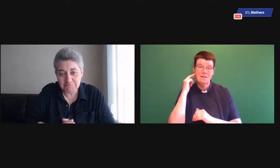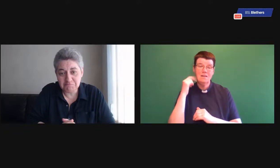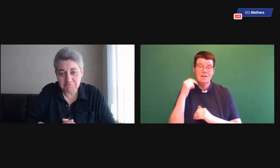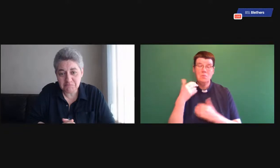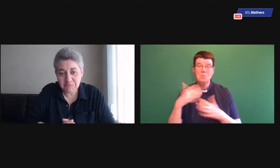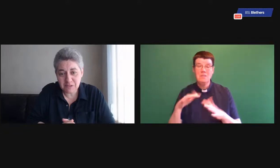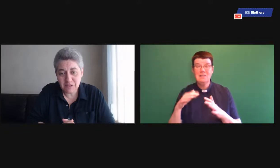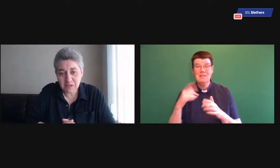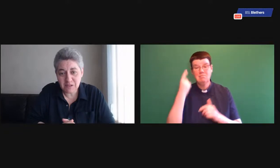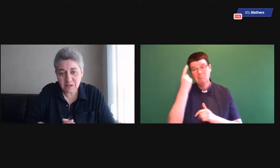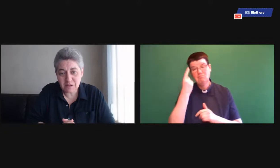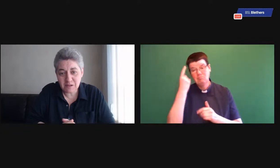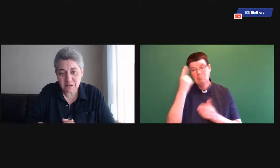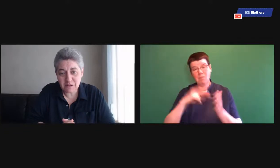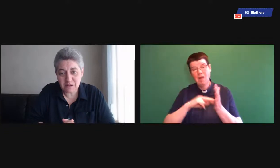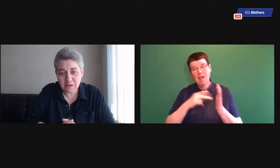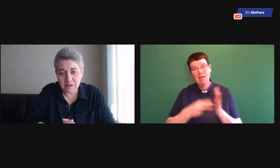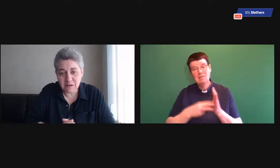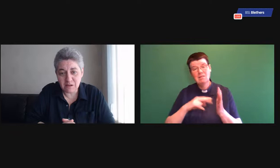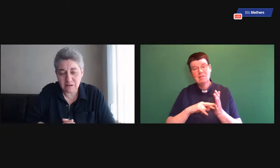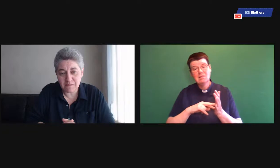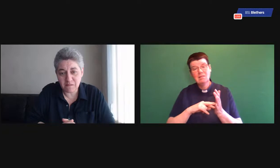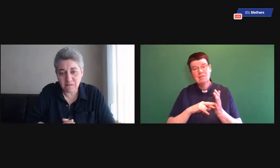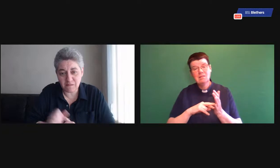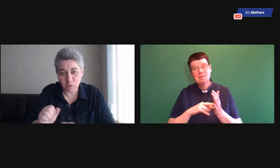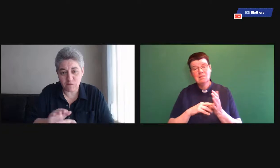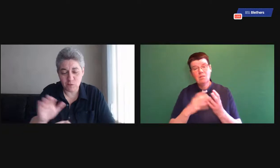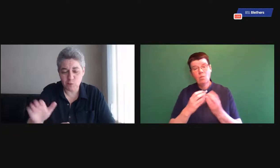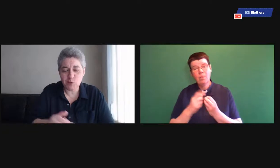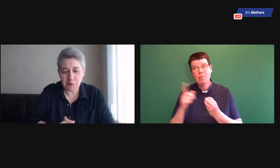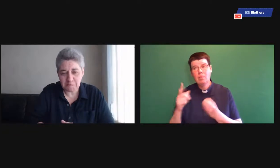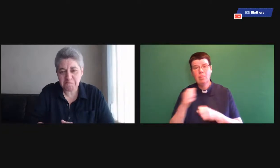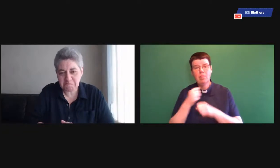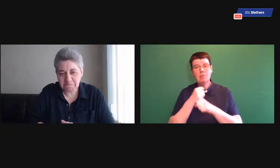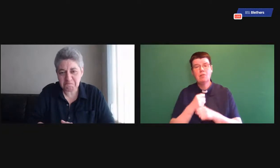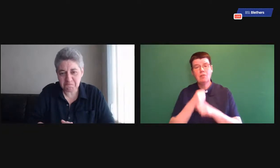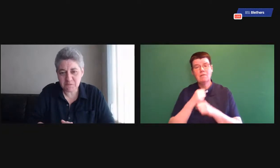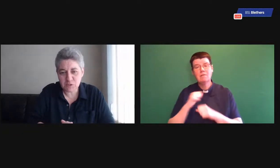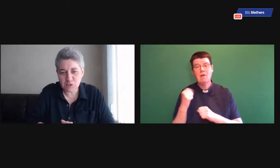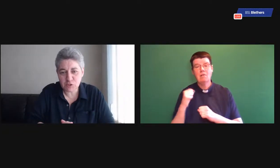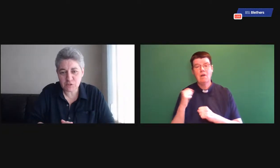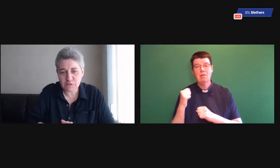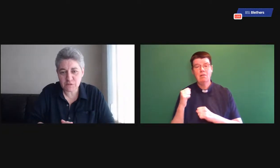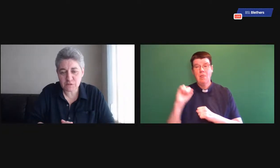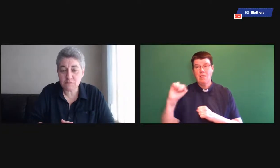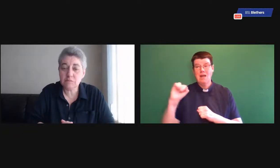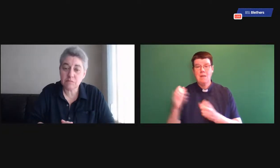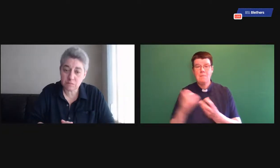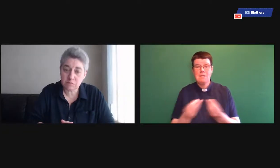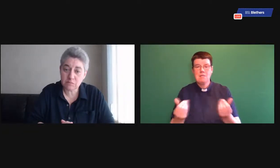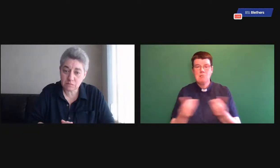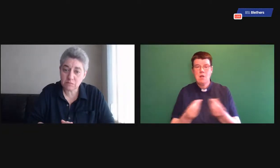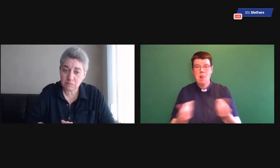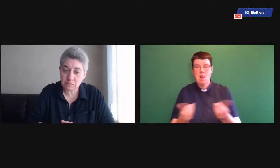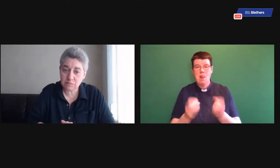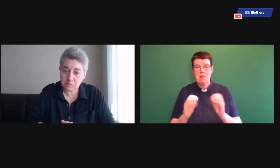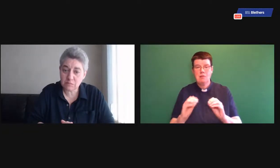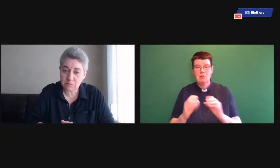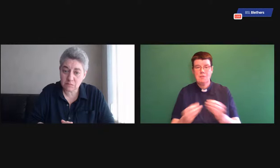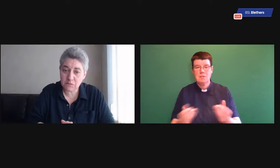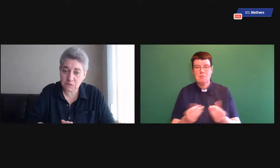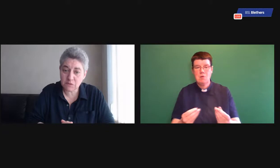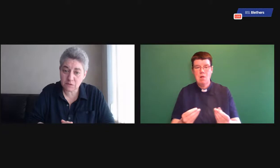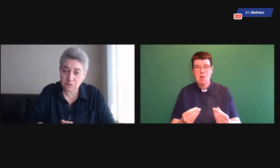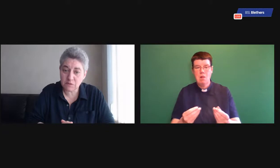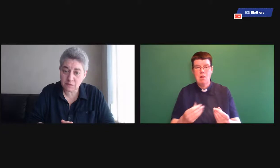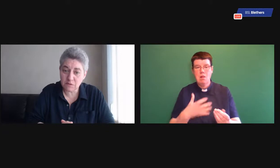for deaf people. I mean, something I've been thinking about and planning with the Church of